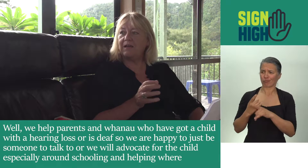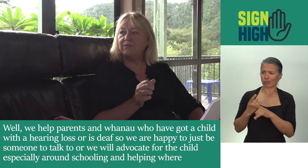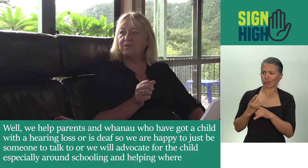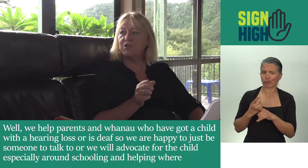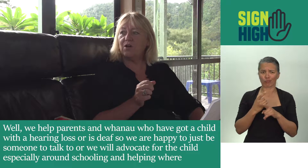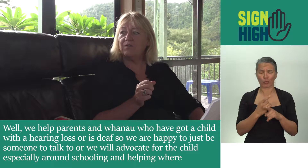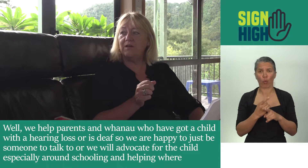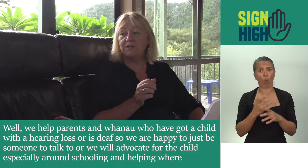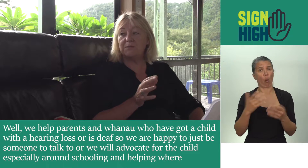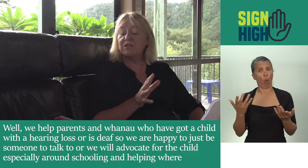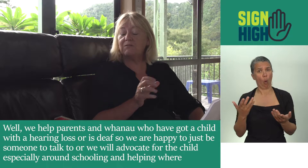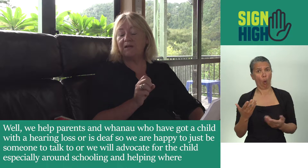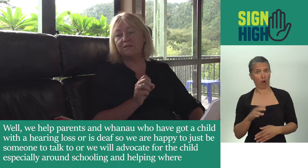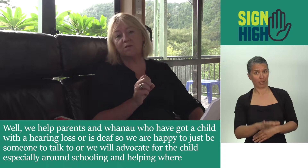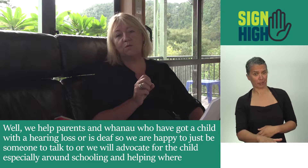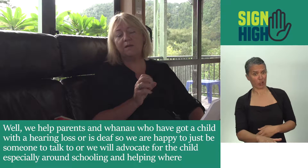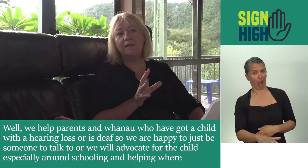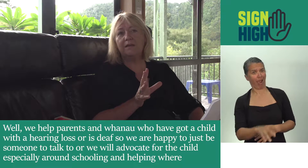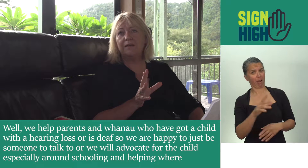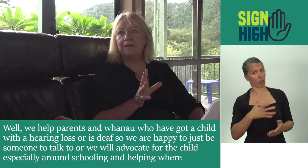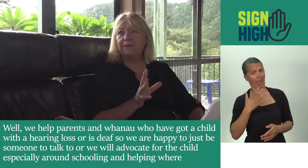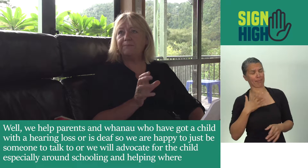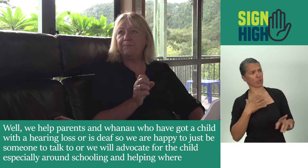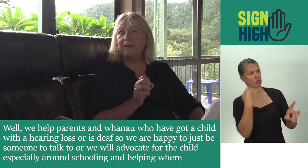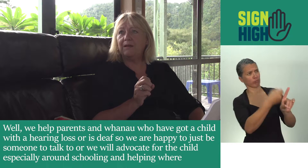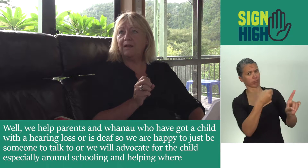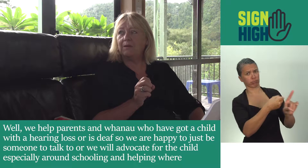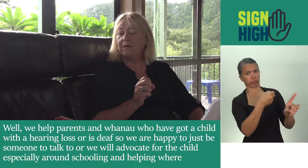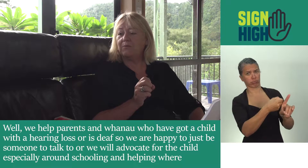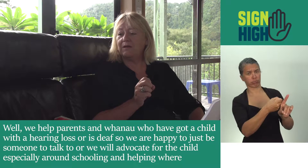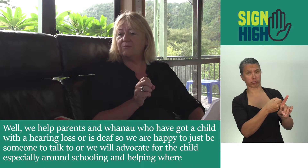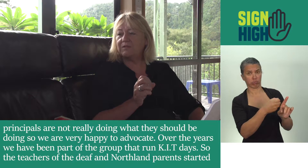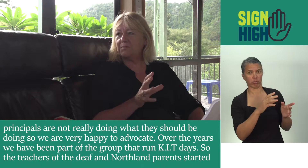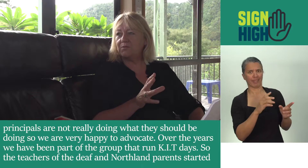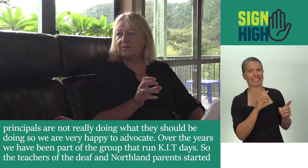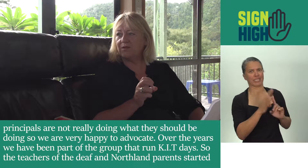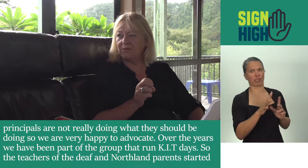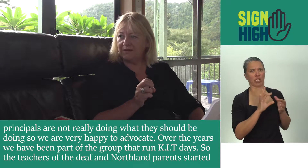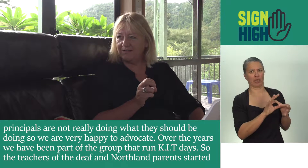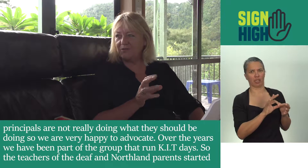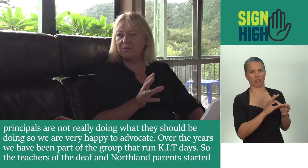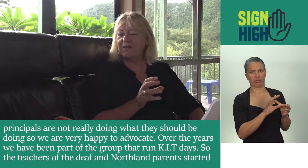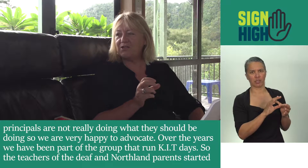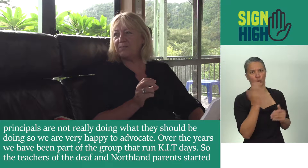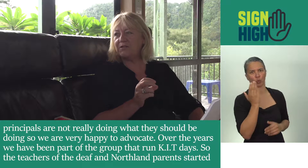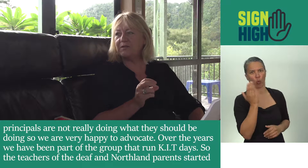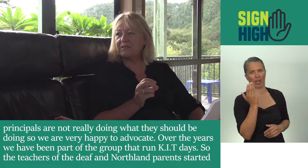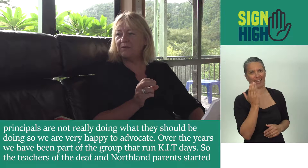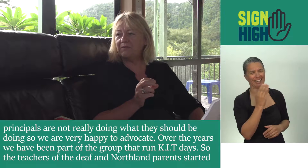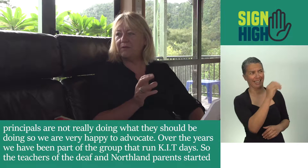for the child, especially around schooling and helping where principals are not really doing what they should be doing. So we're very happy